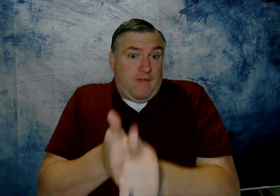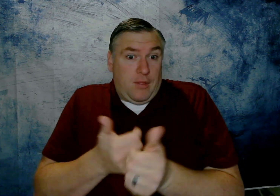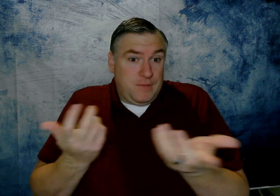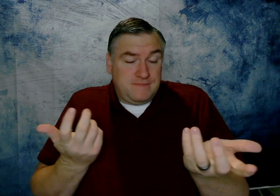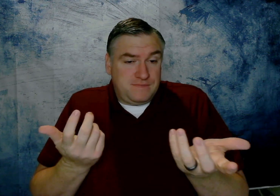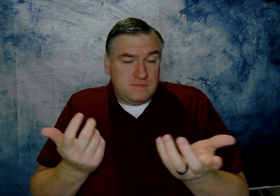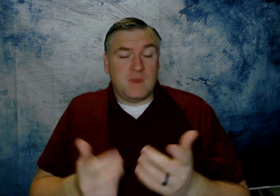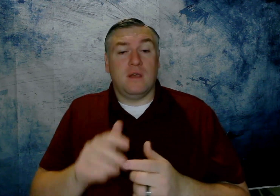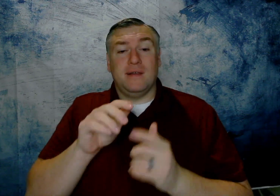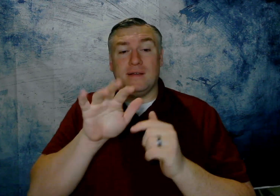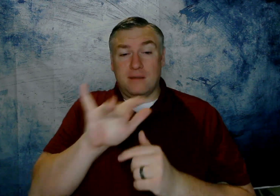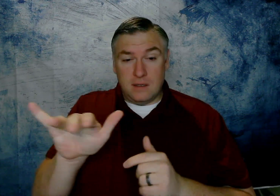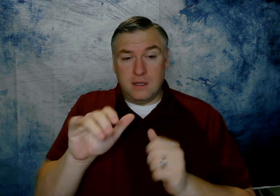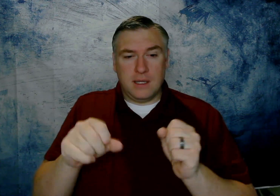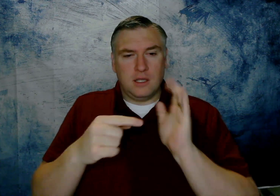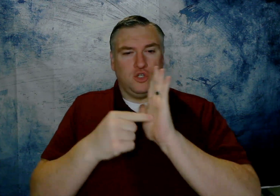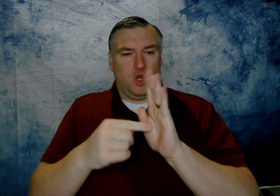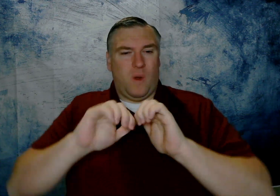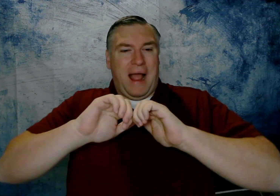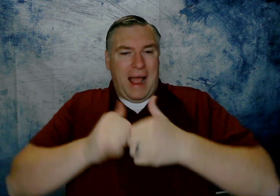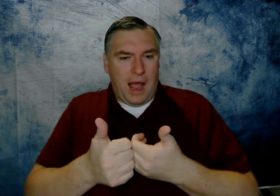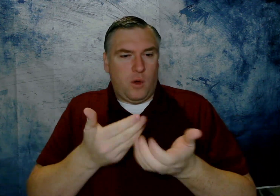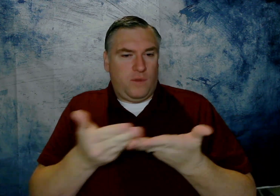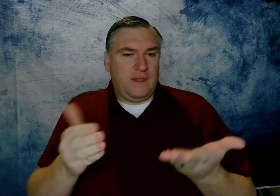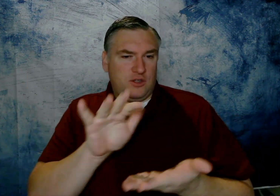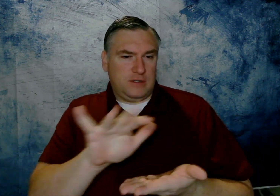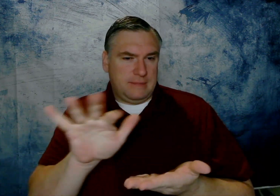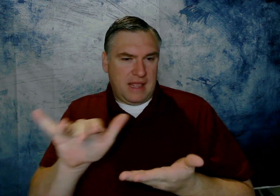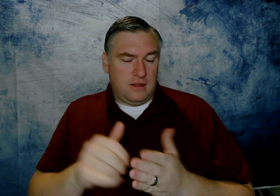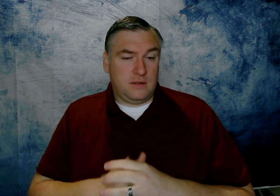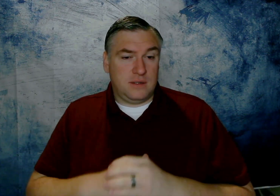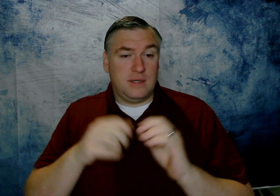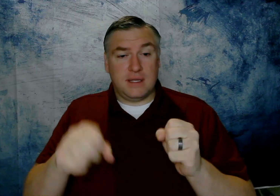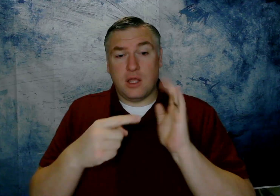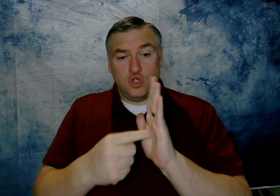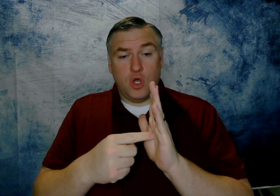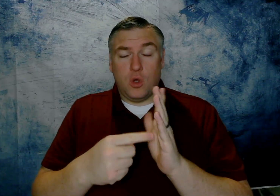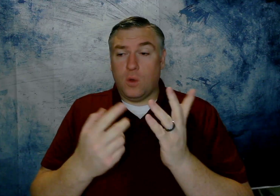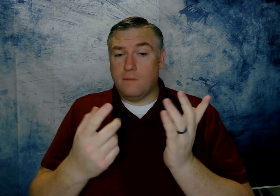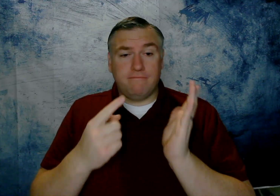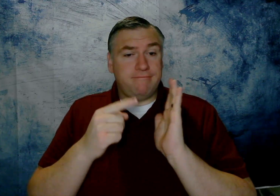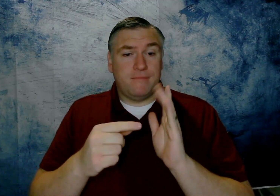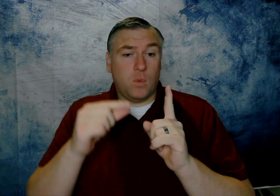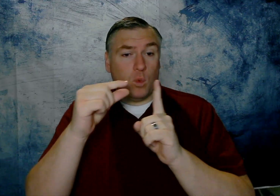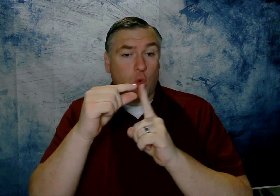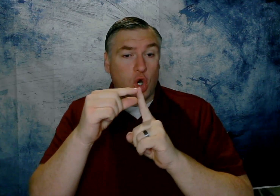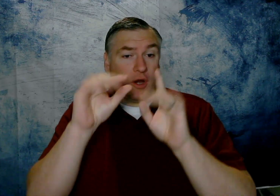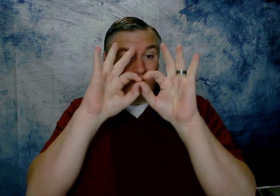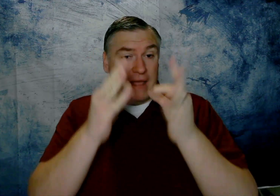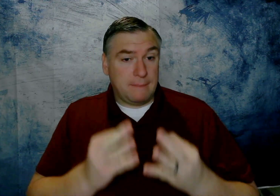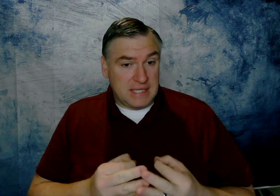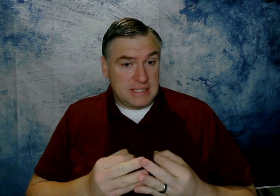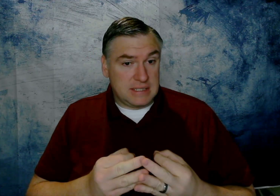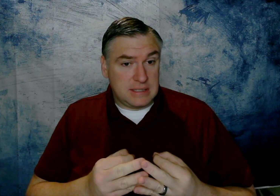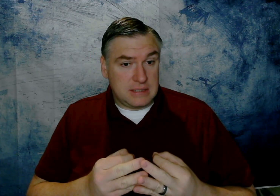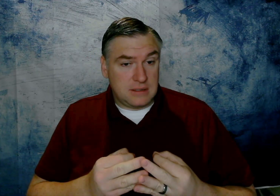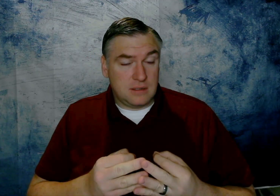but we have to follow them. Fingerspelling can show how things are spelled. It can show word